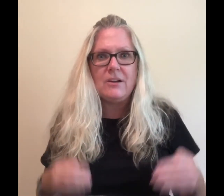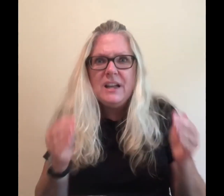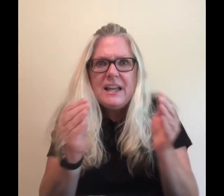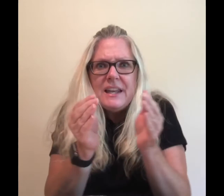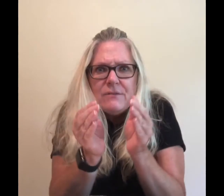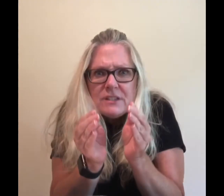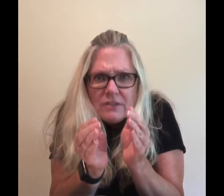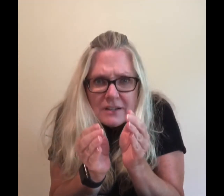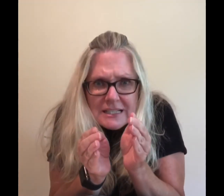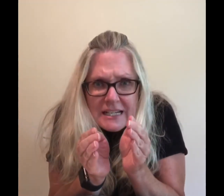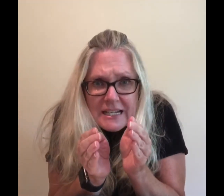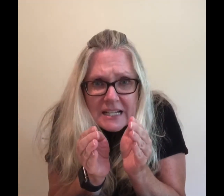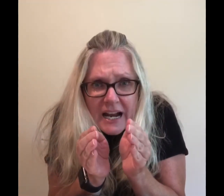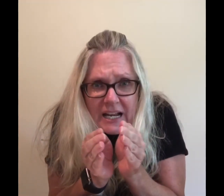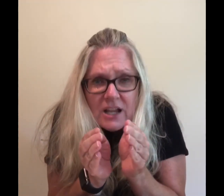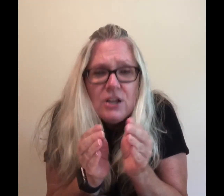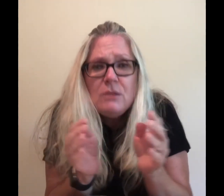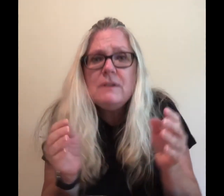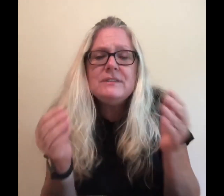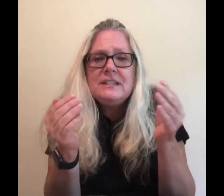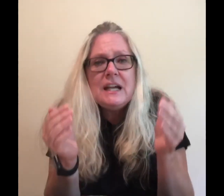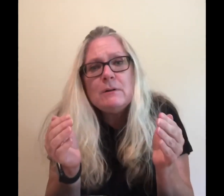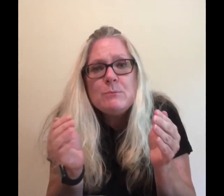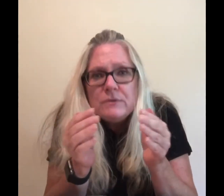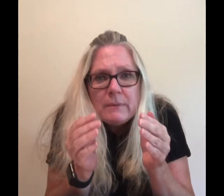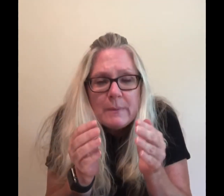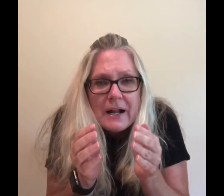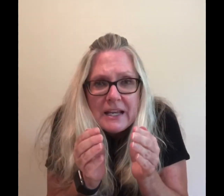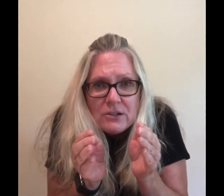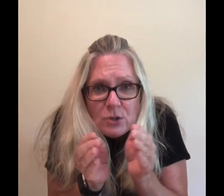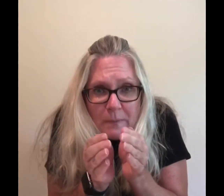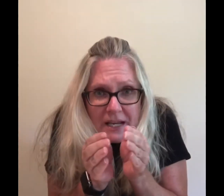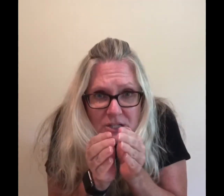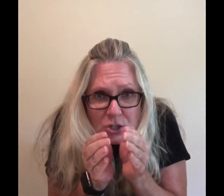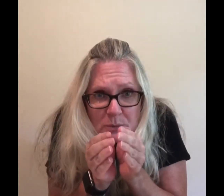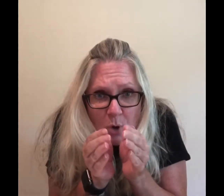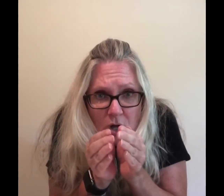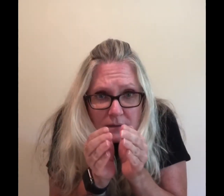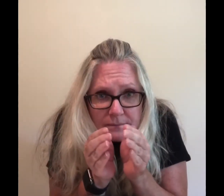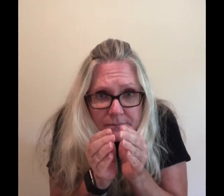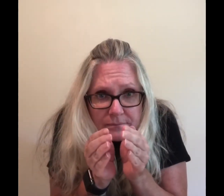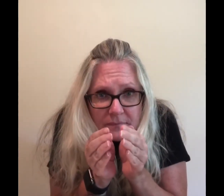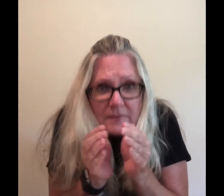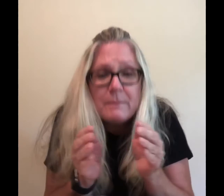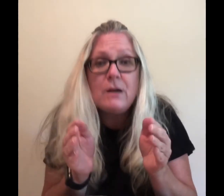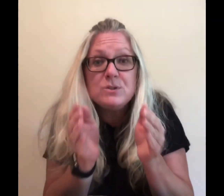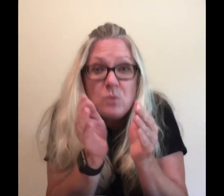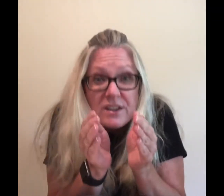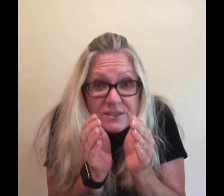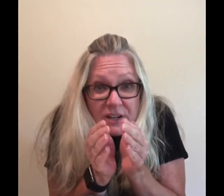And if it's very teeny tiny, you even see how I'm moving my body in, you make it small. The mouse was very